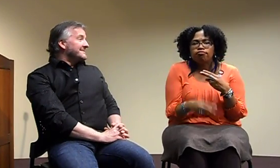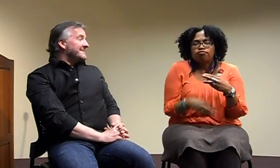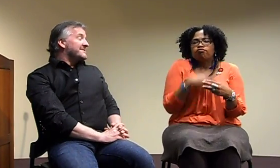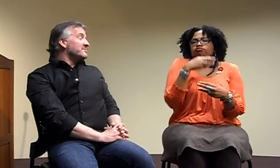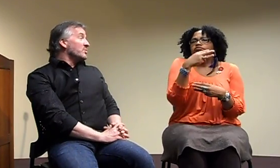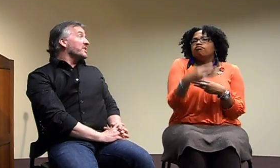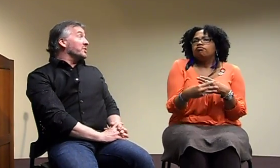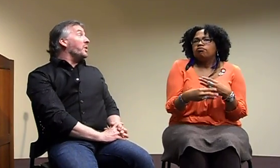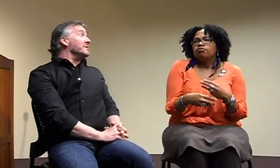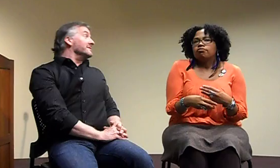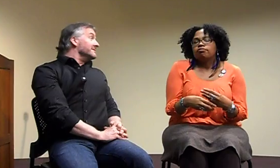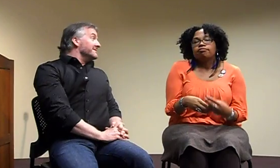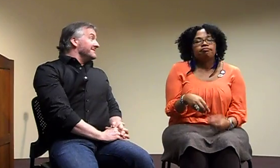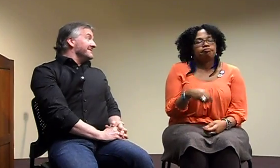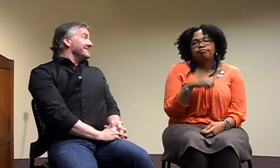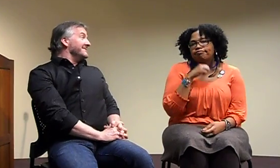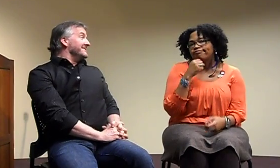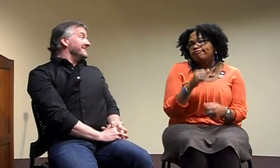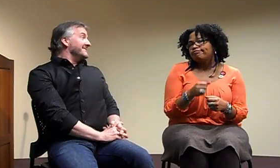it didn't work at all.